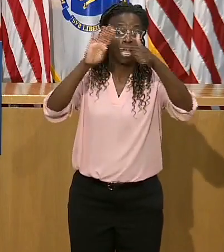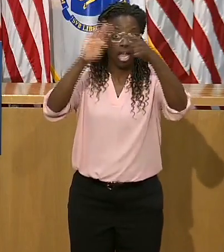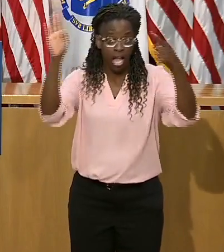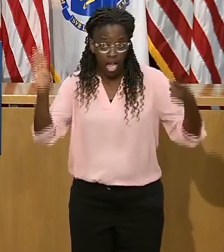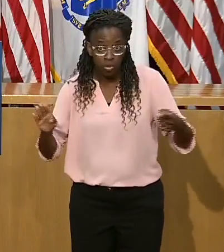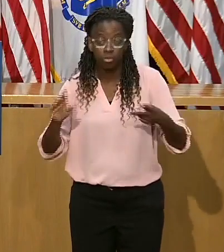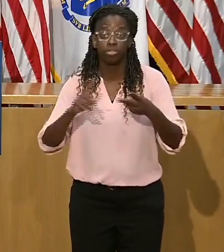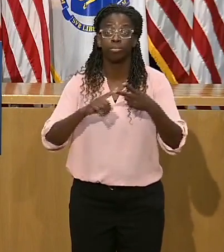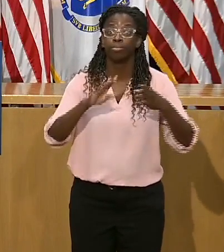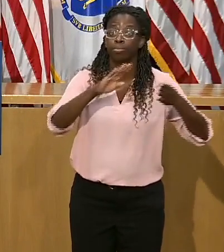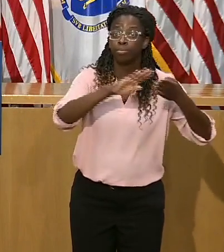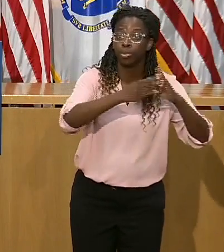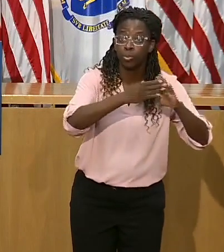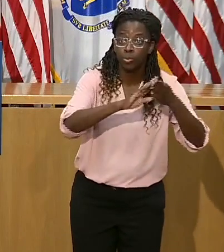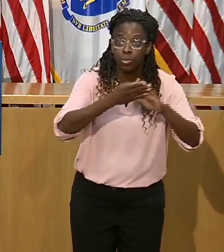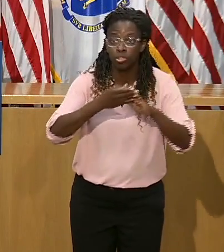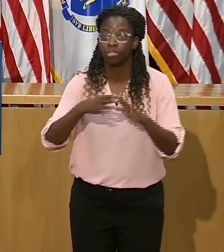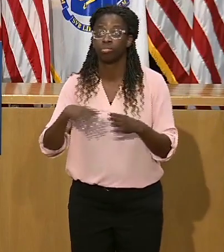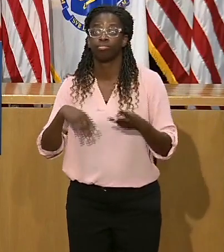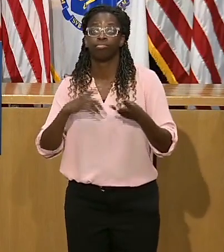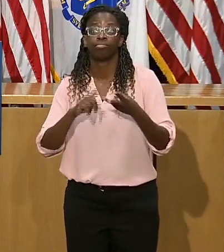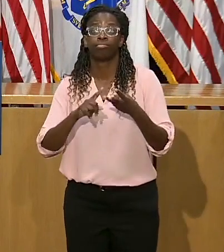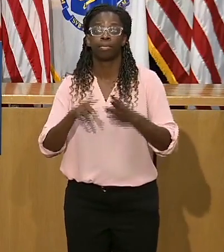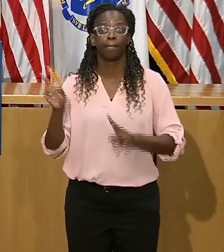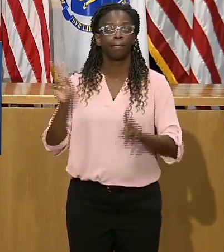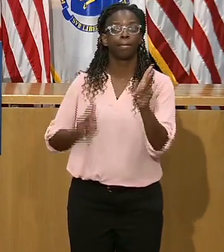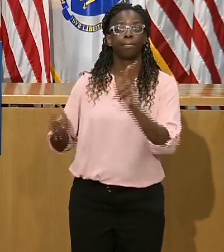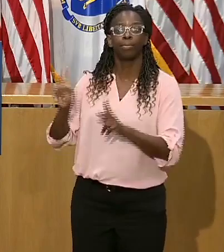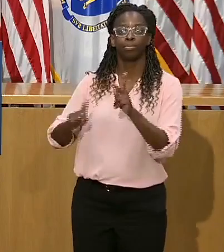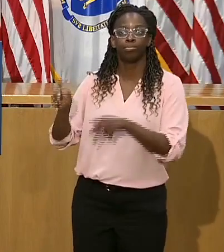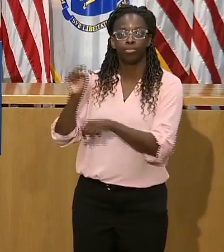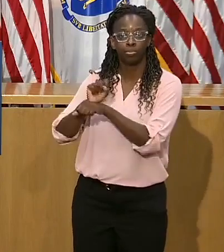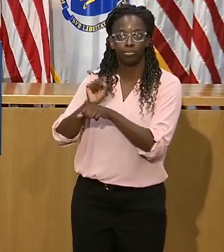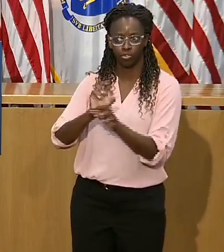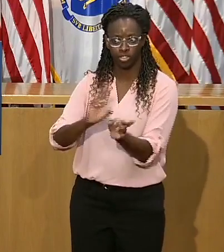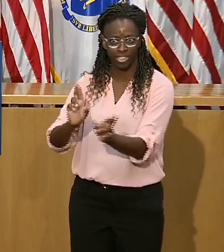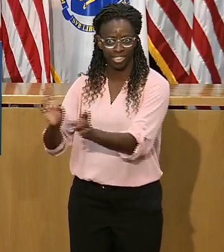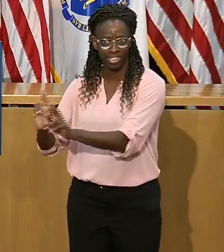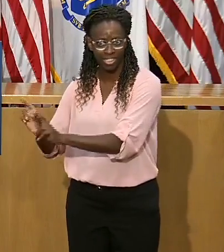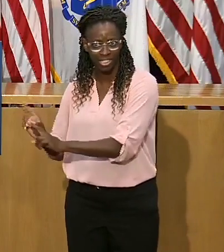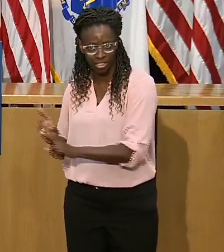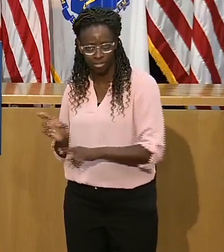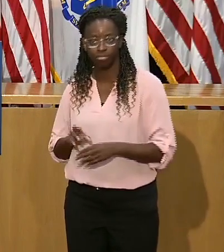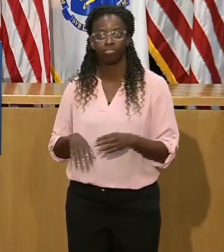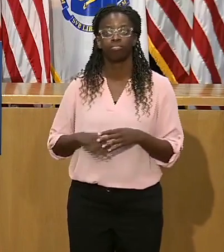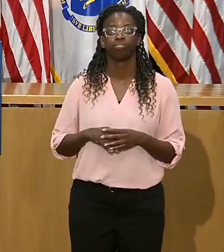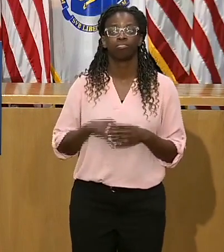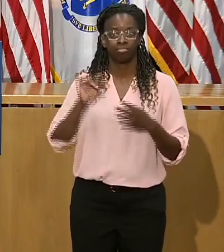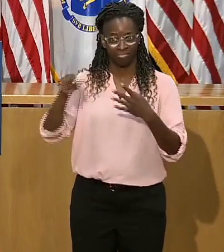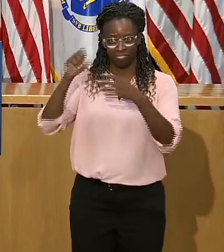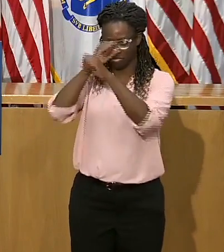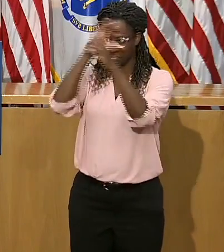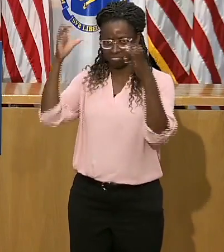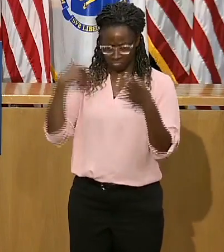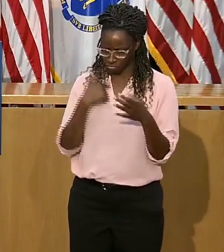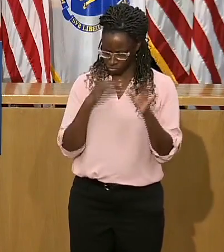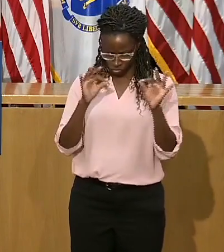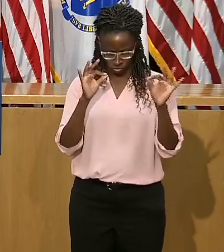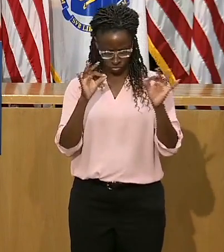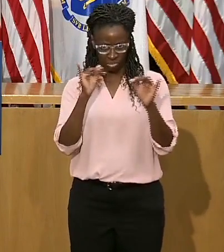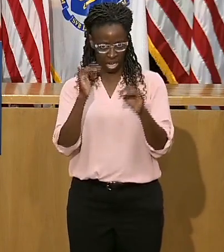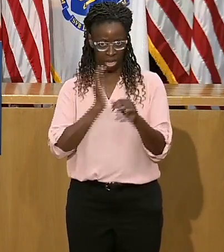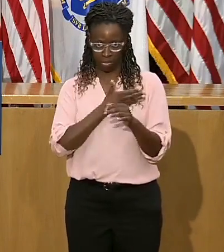competitiveness, and workforce. Our economic situation is now dramatically different than it was when we finalized our plan last